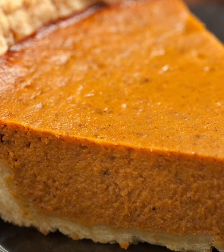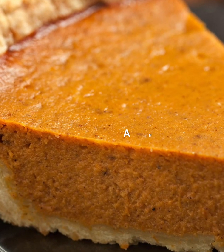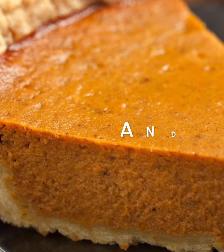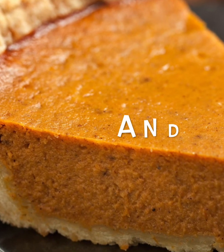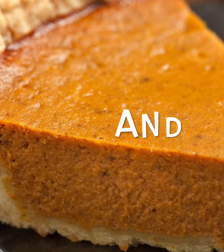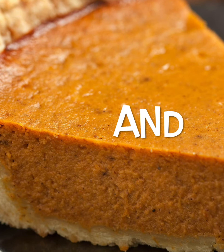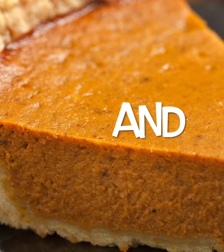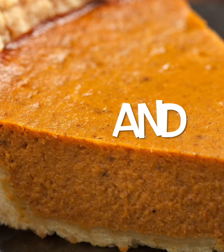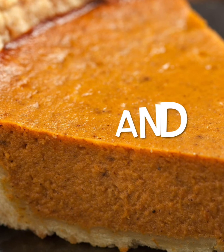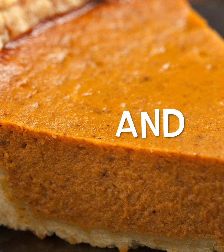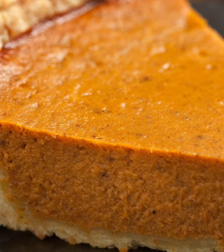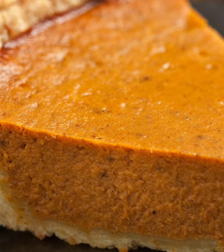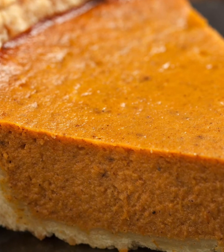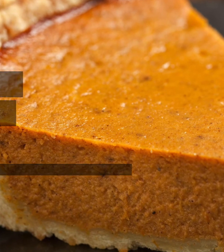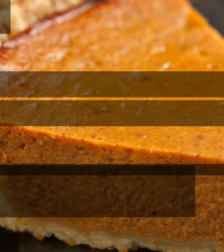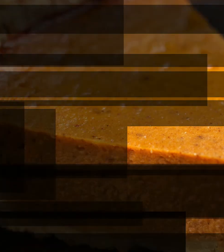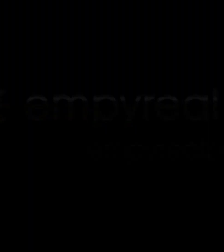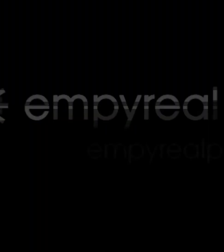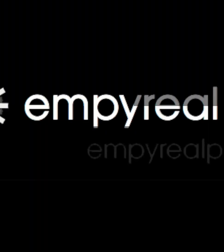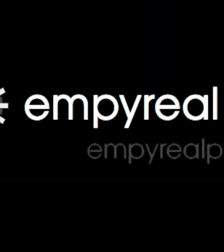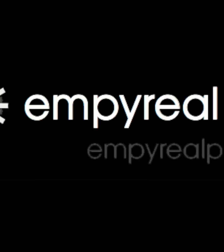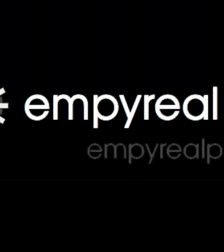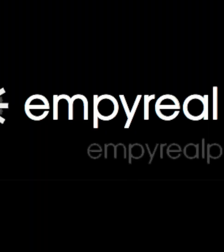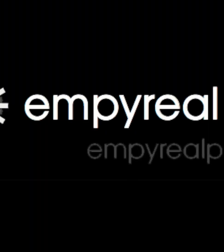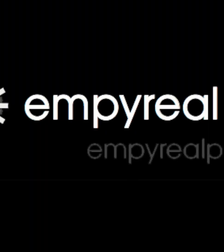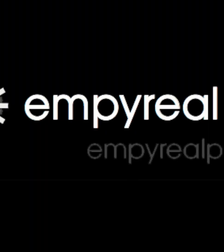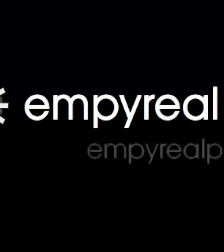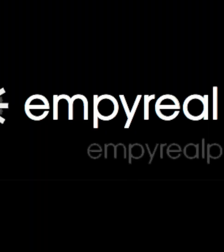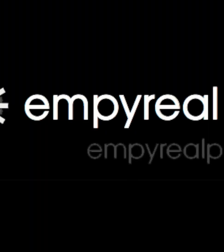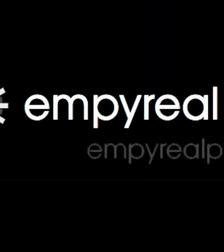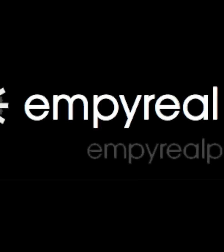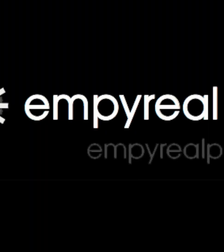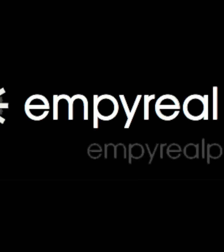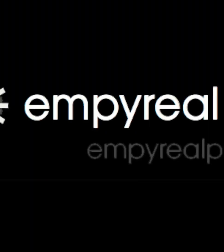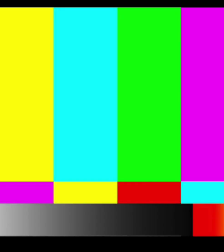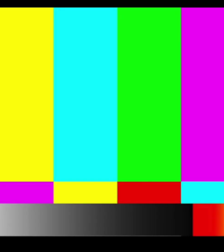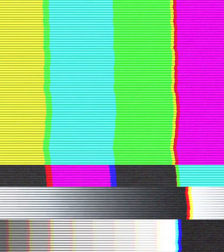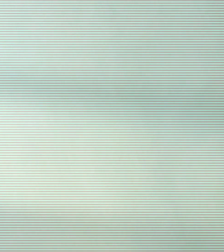and Imperial Press.